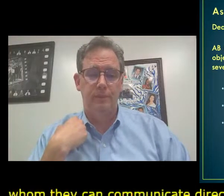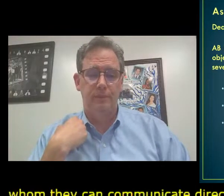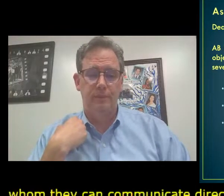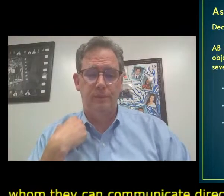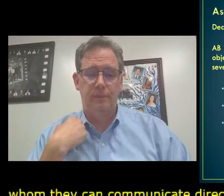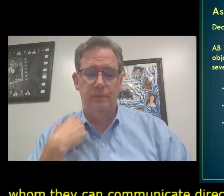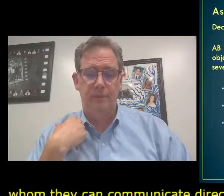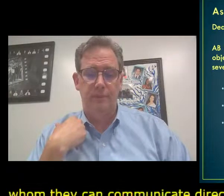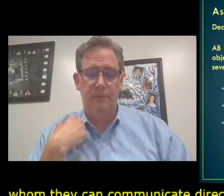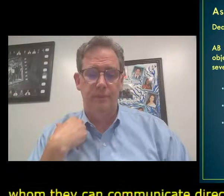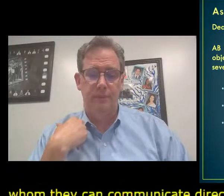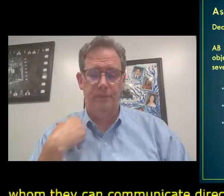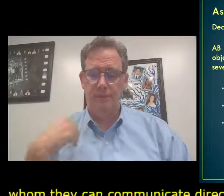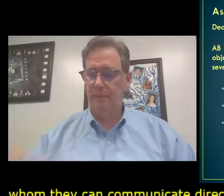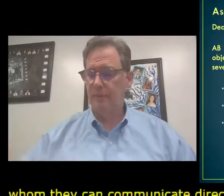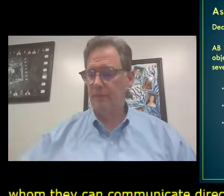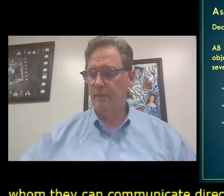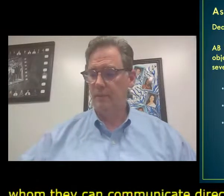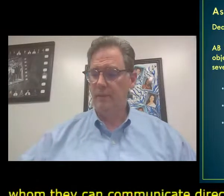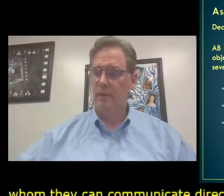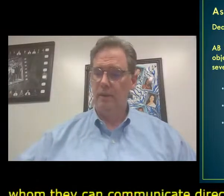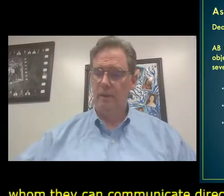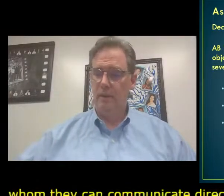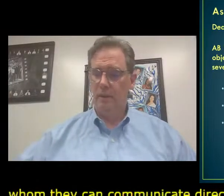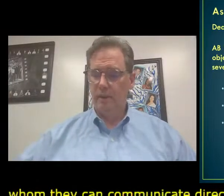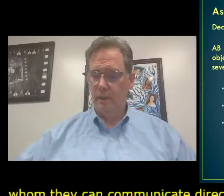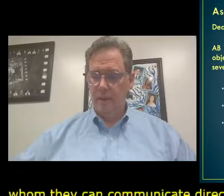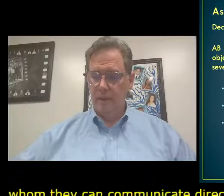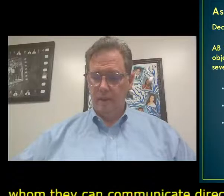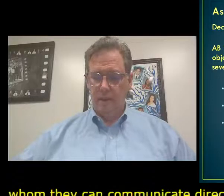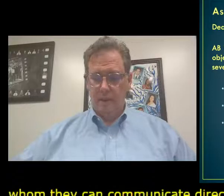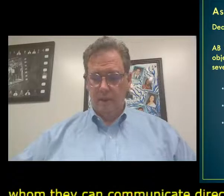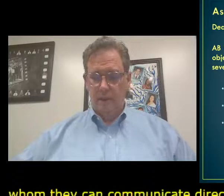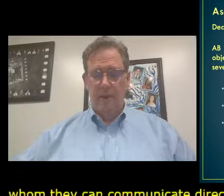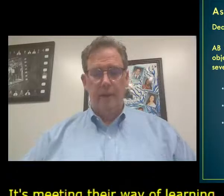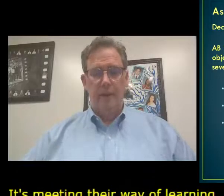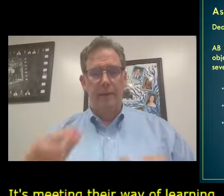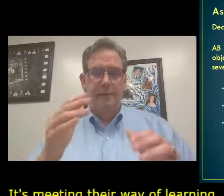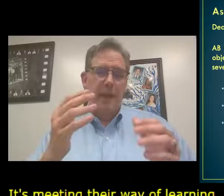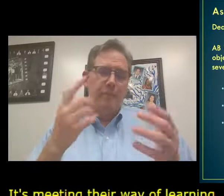Again, this was passed almost 30 years ago.